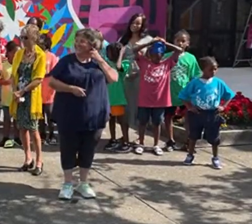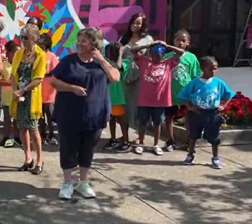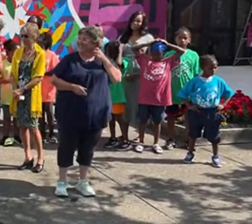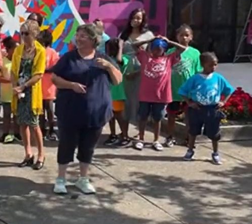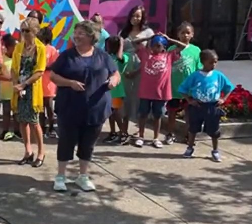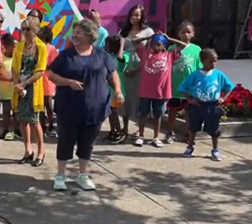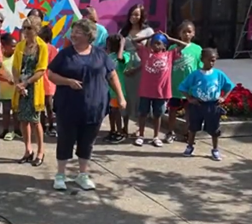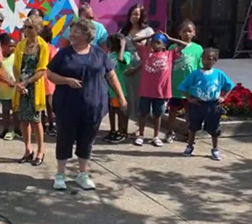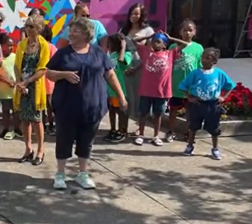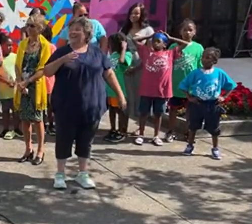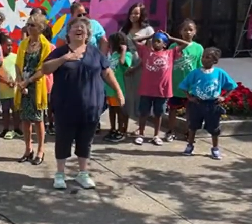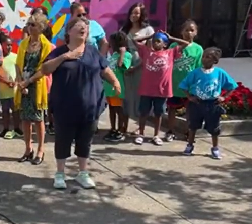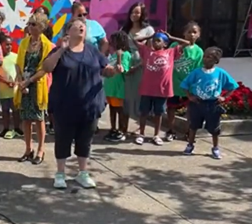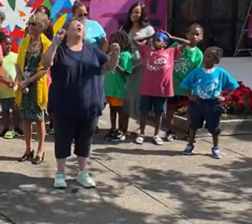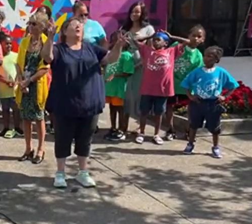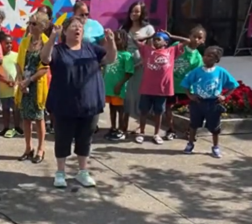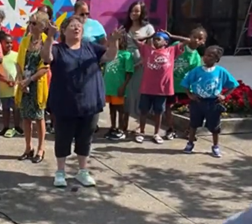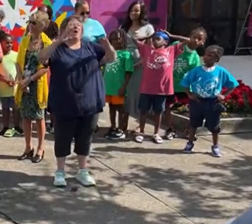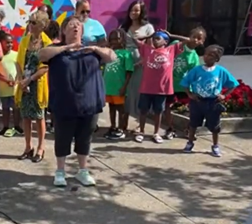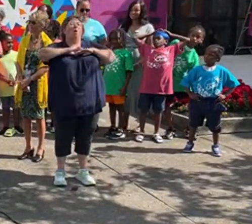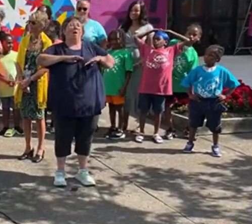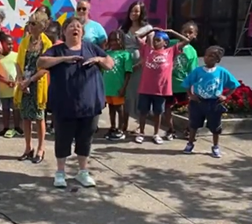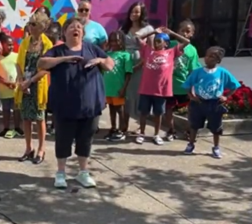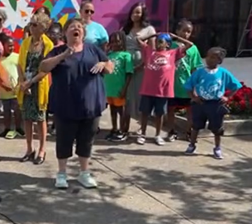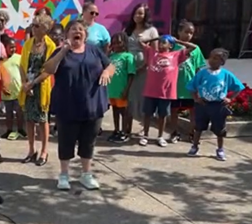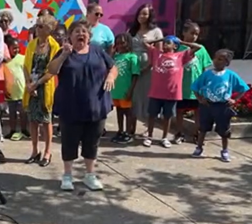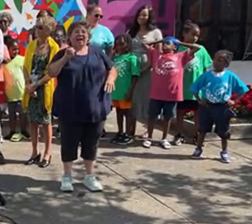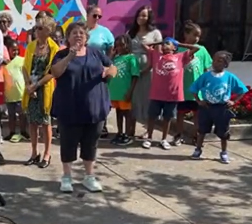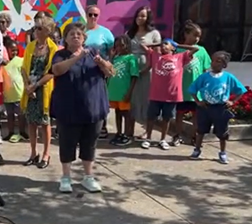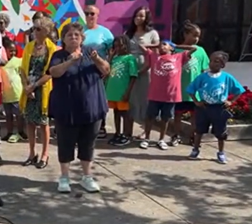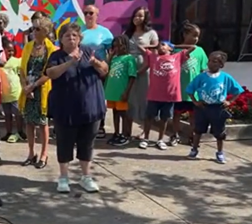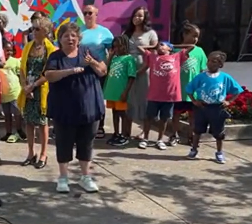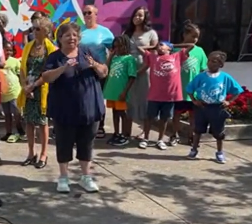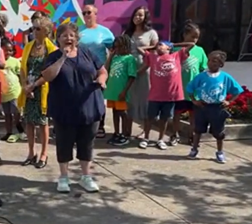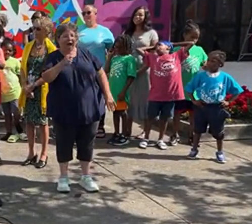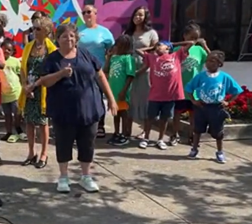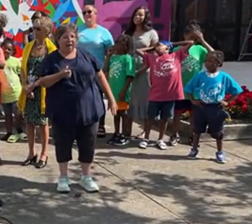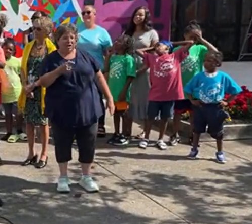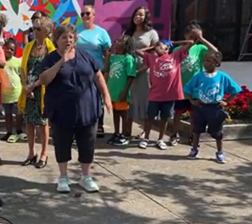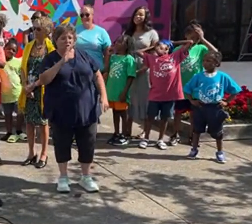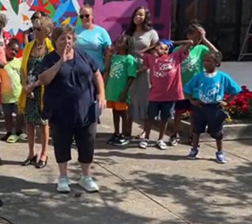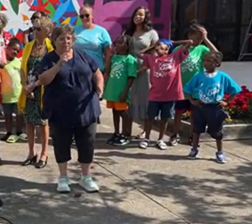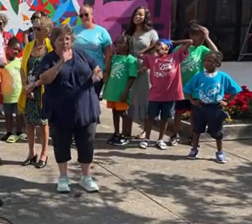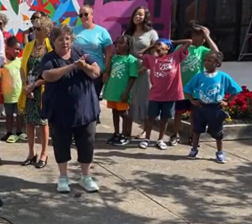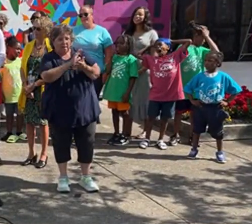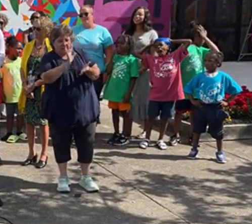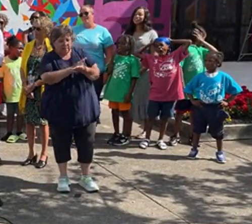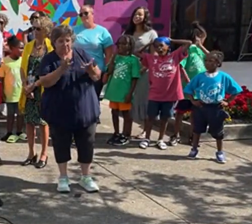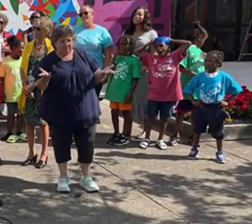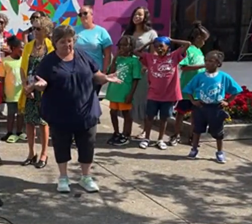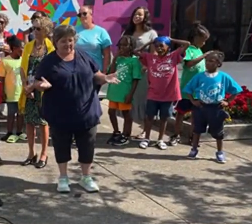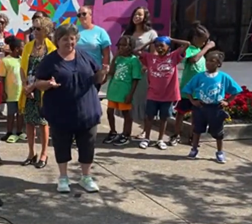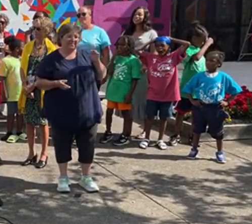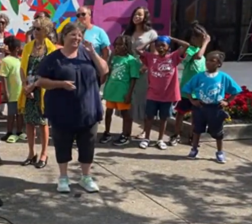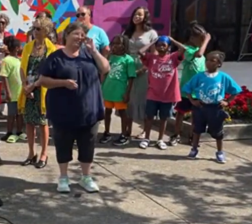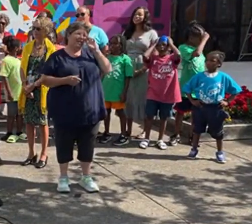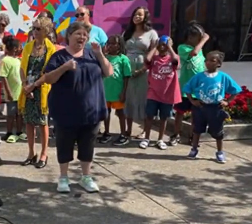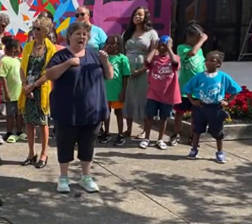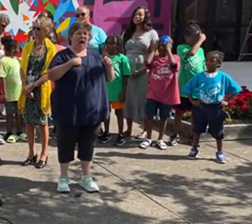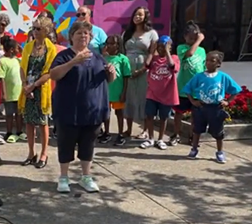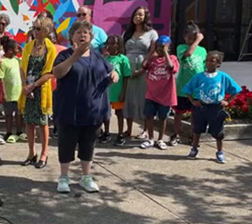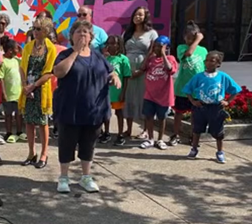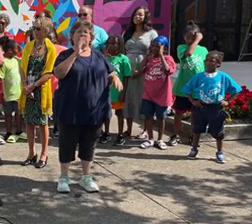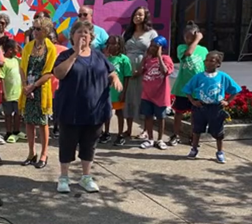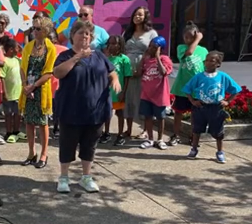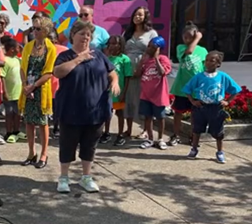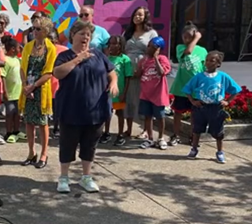Yeah, fans. Okay. So I did write some, but I'm not going to do that. I'm just going to speak from what